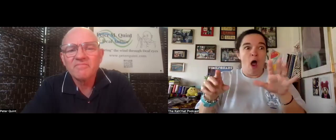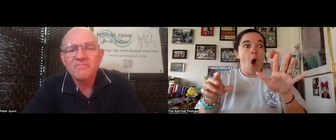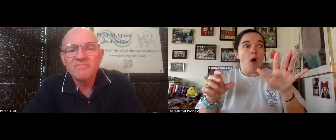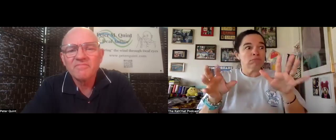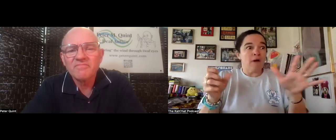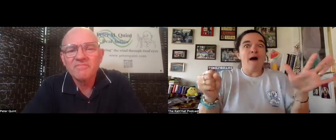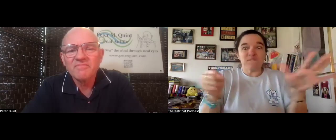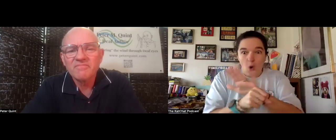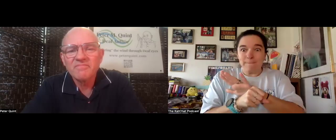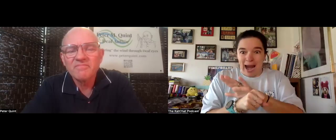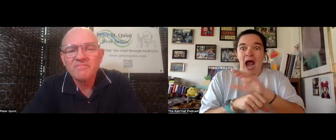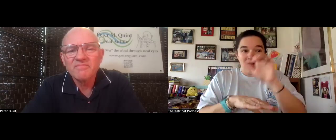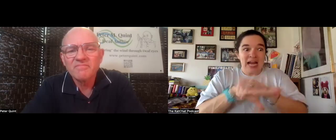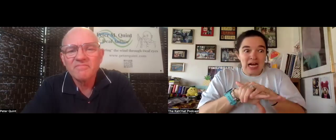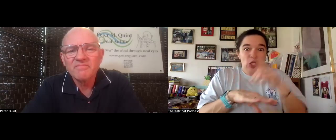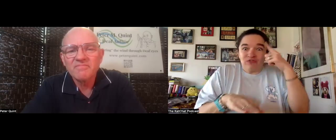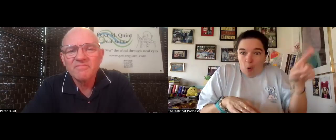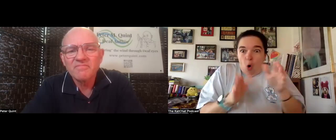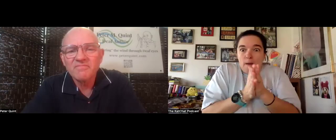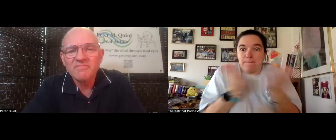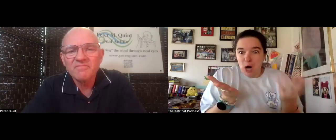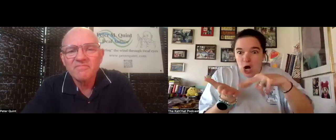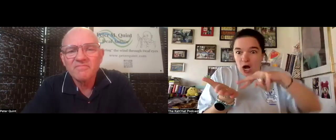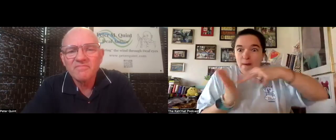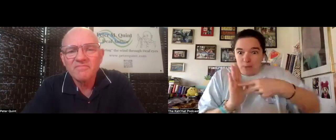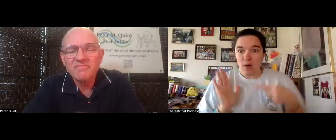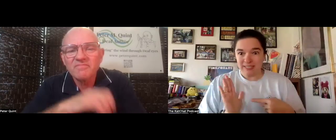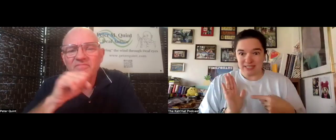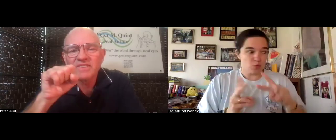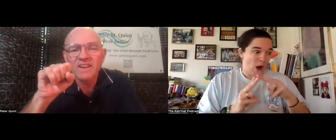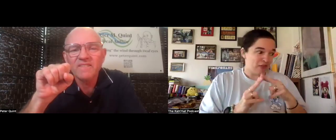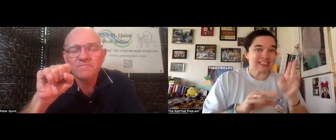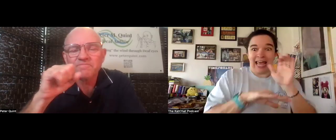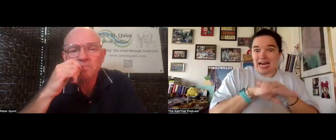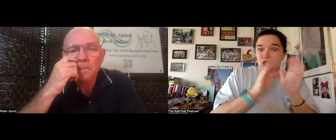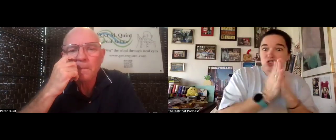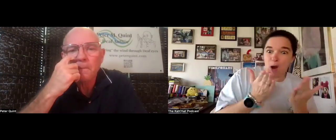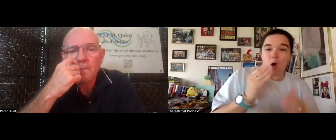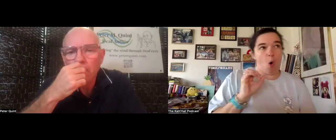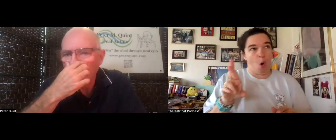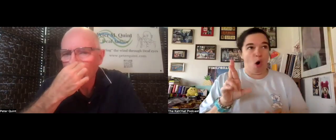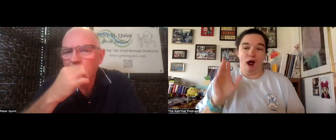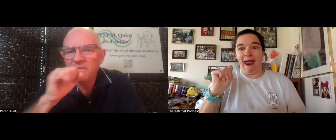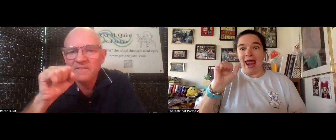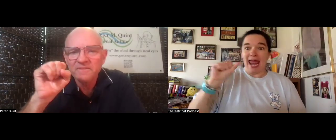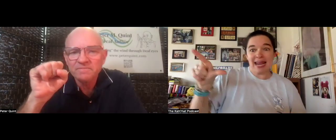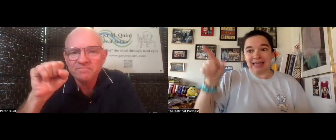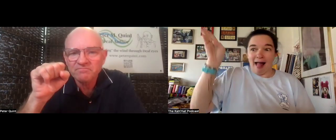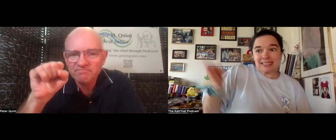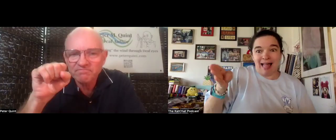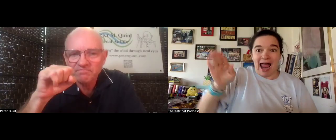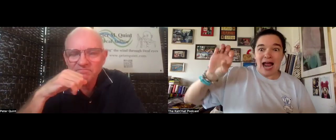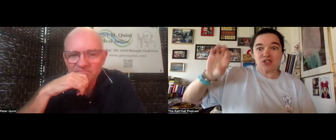to a format of English for book purposes, Yeah. whether it's an English book or